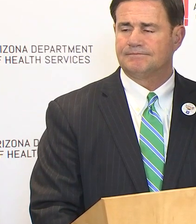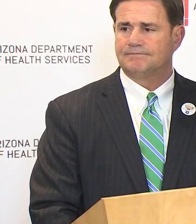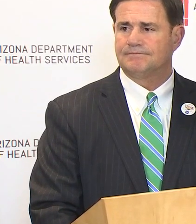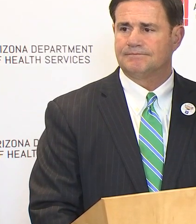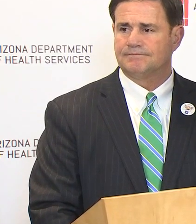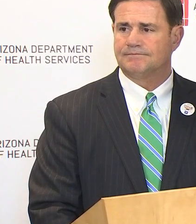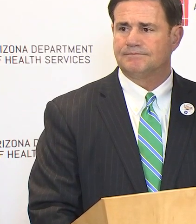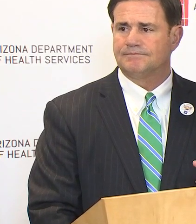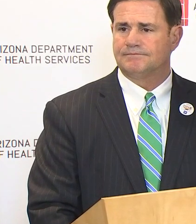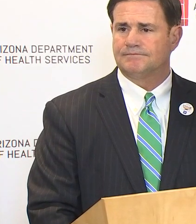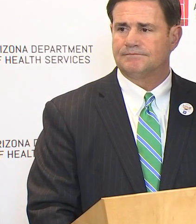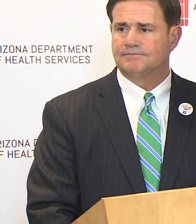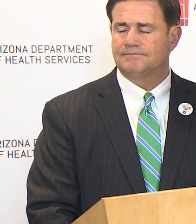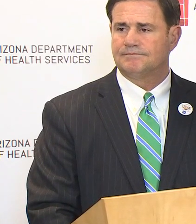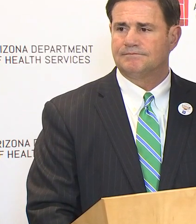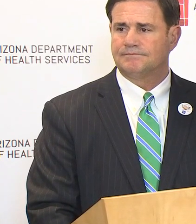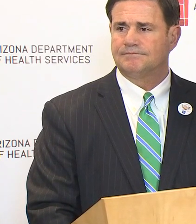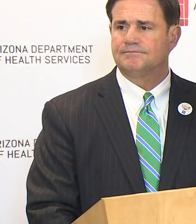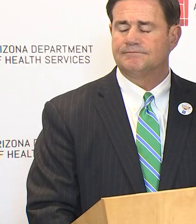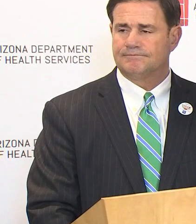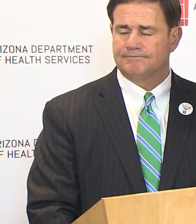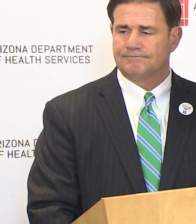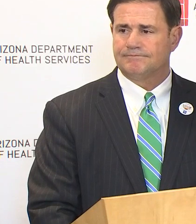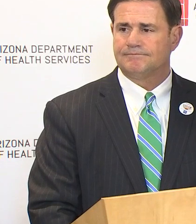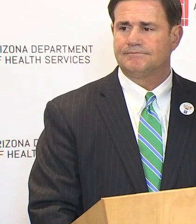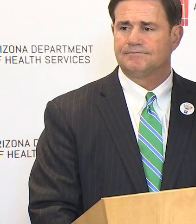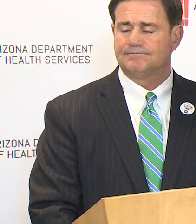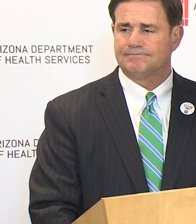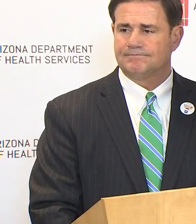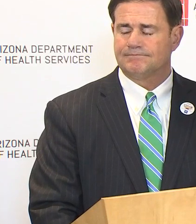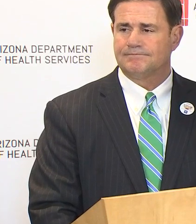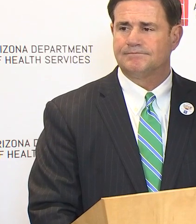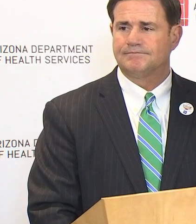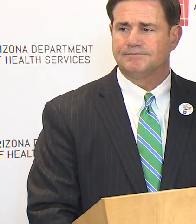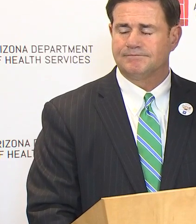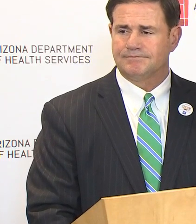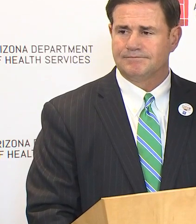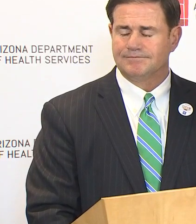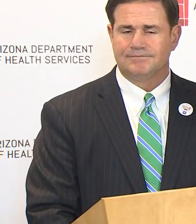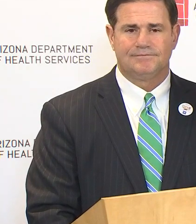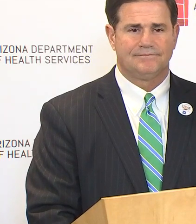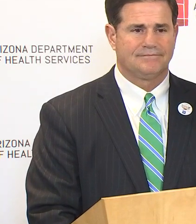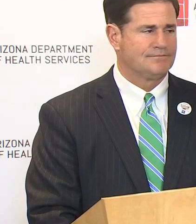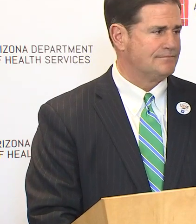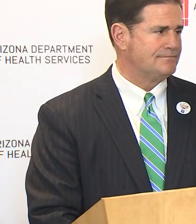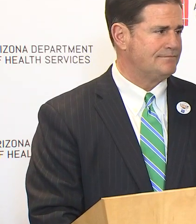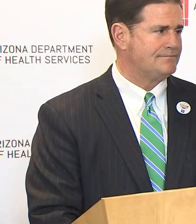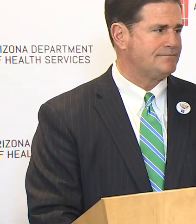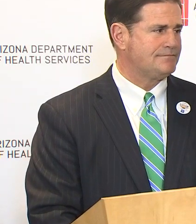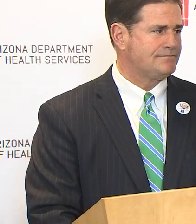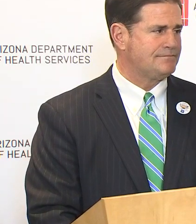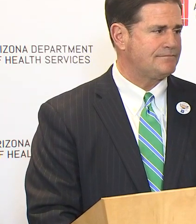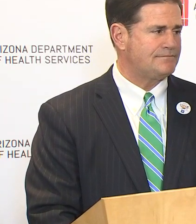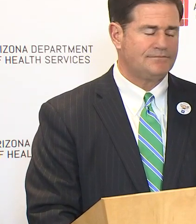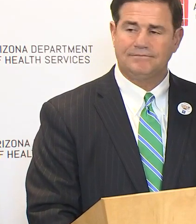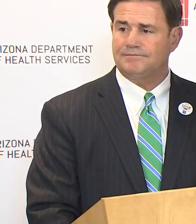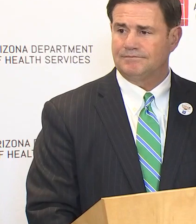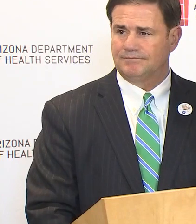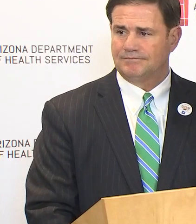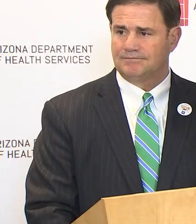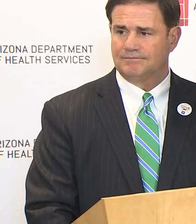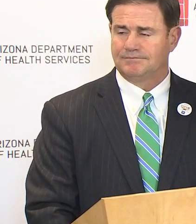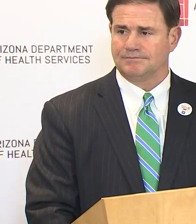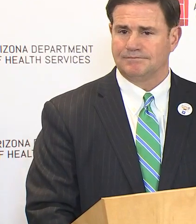restaurants at this time. If you enjoy going to one and you're comfortable eating there on a normal basis, keep enjoying the